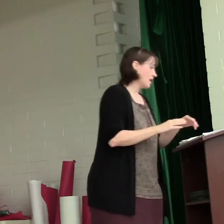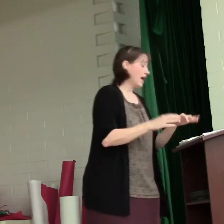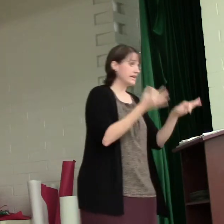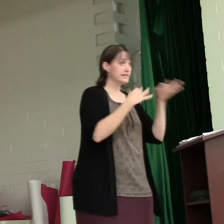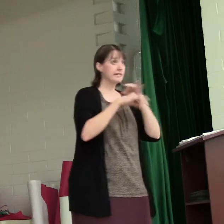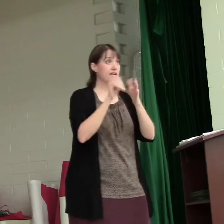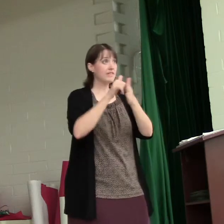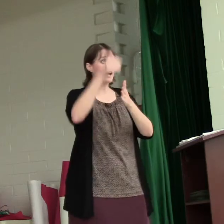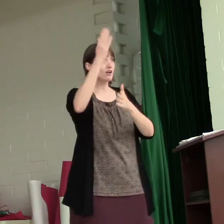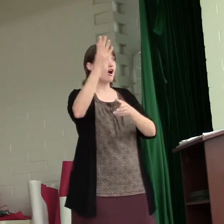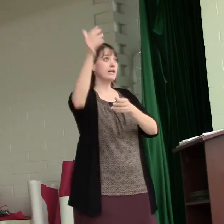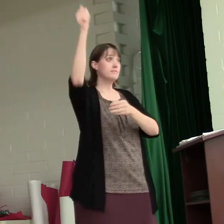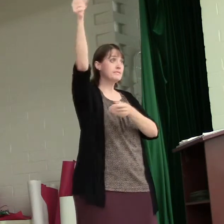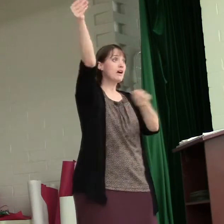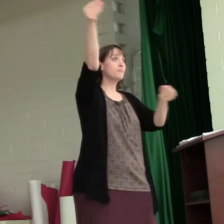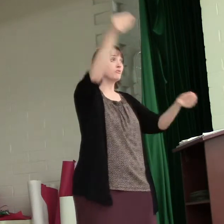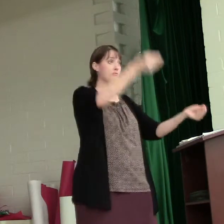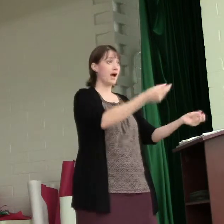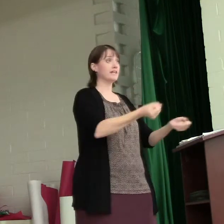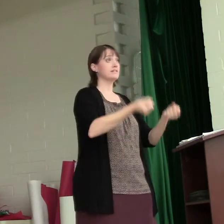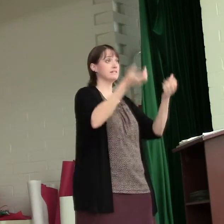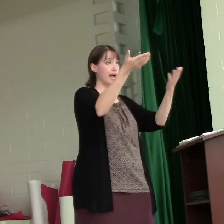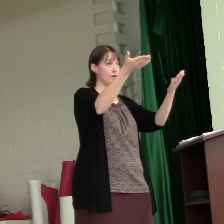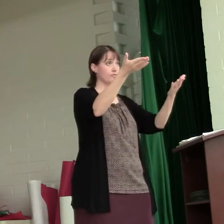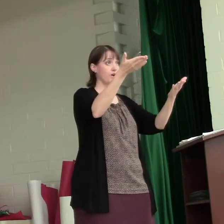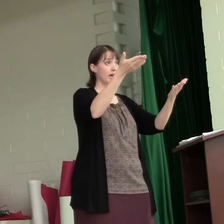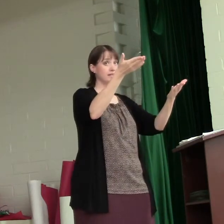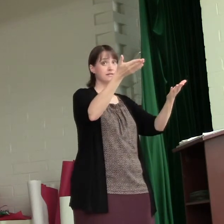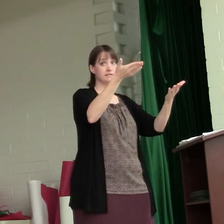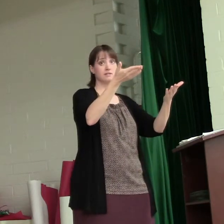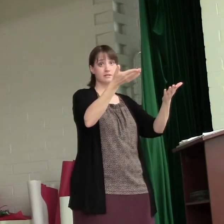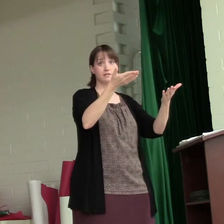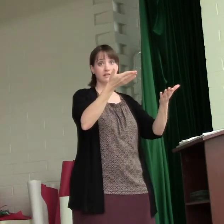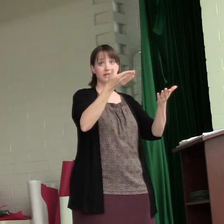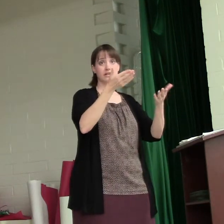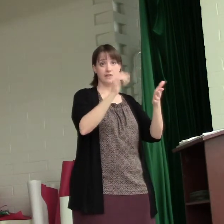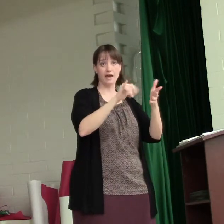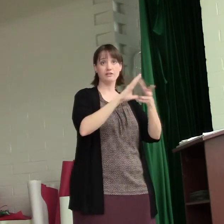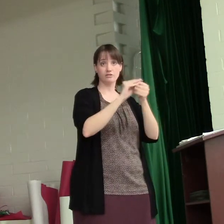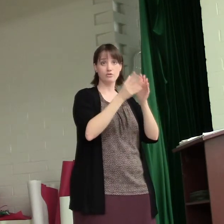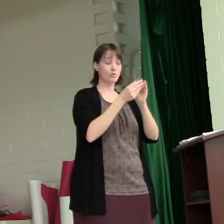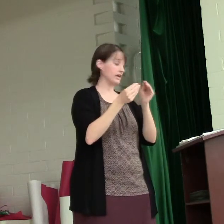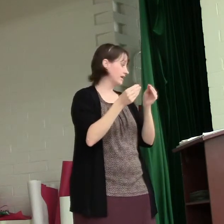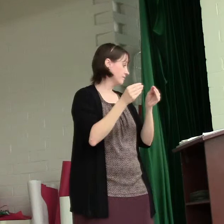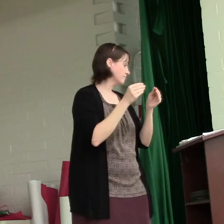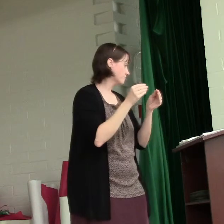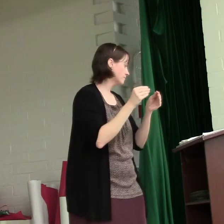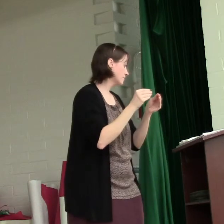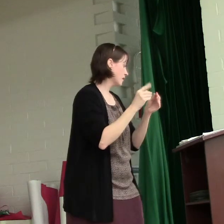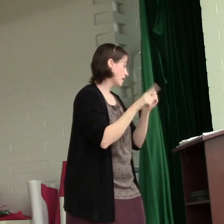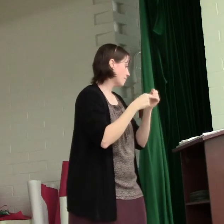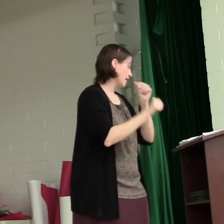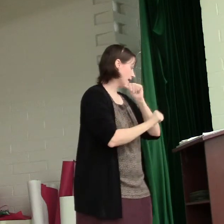And instead of that, God himself provided the sacrifice in that story about